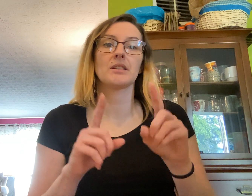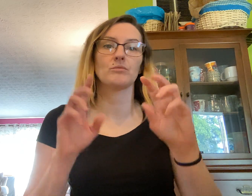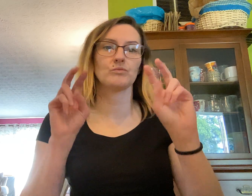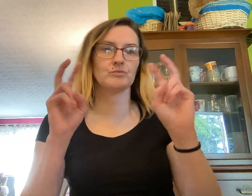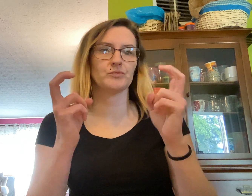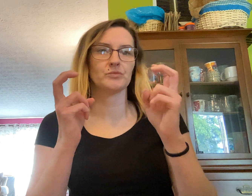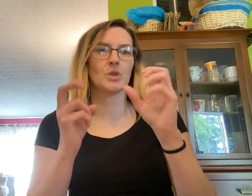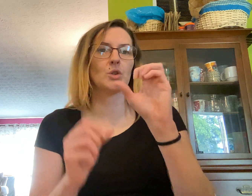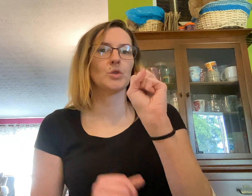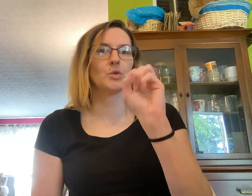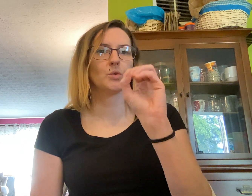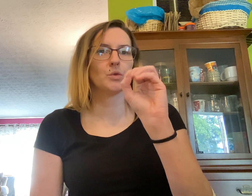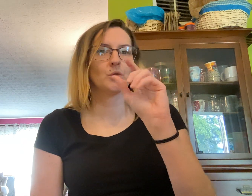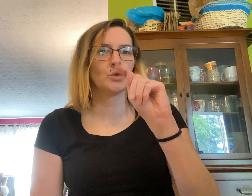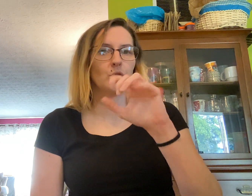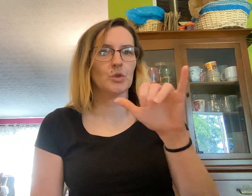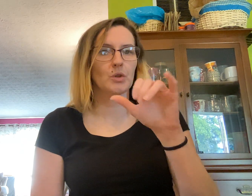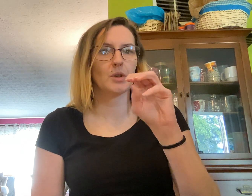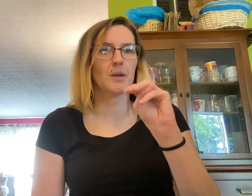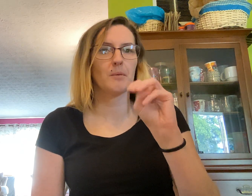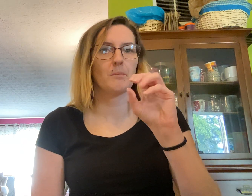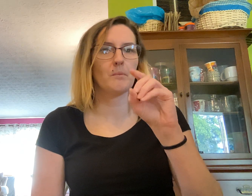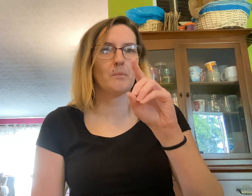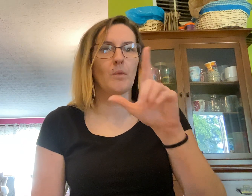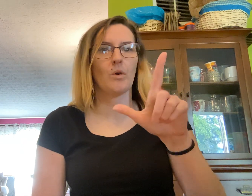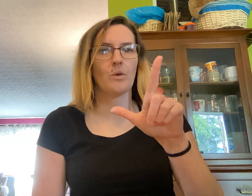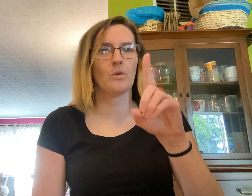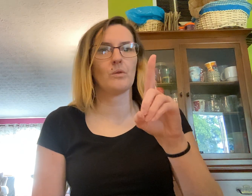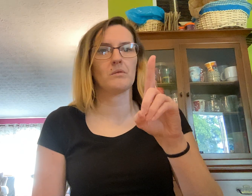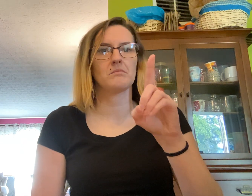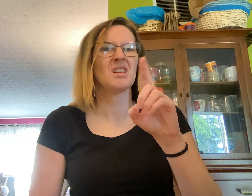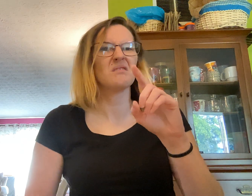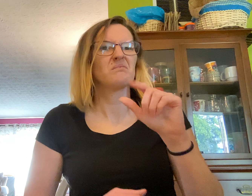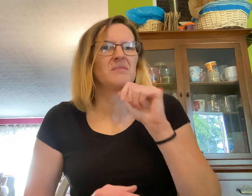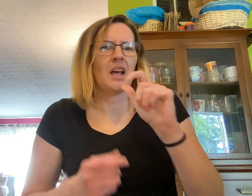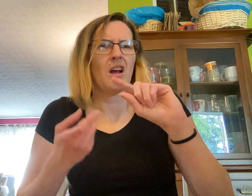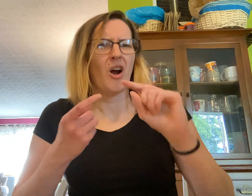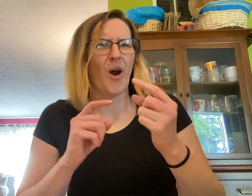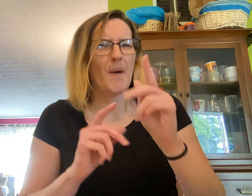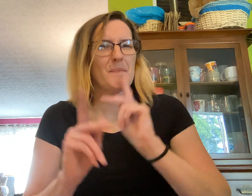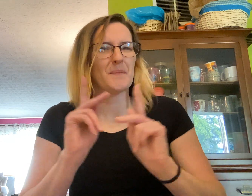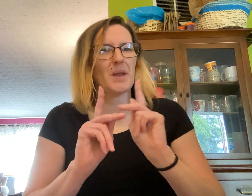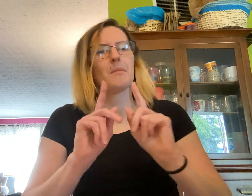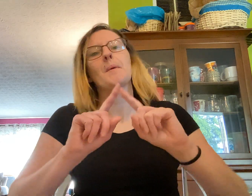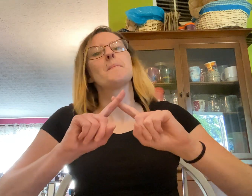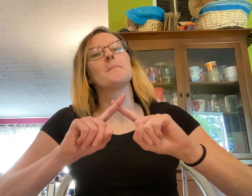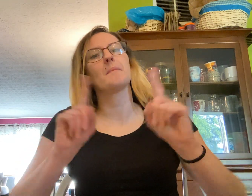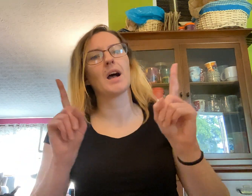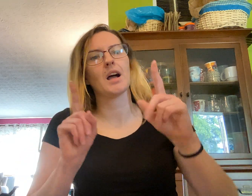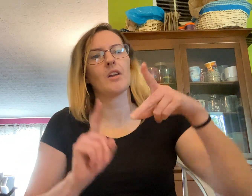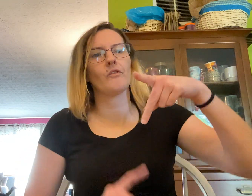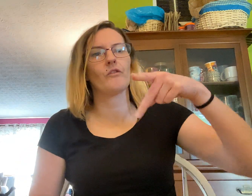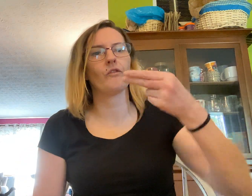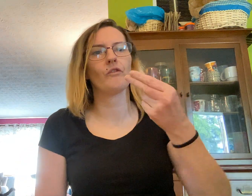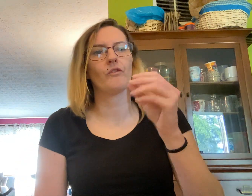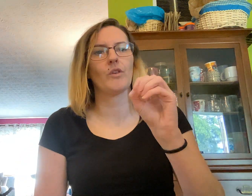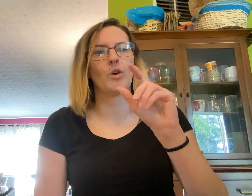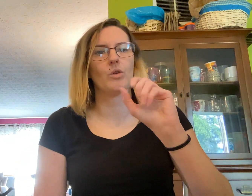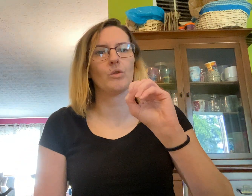isn't harmful in and of itself to people, but it sort of tamps down on photosynthesis, so the plants have to